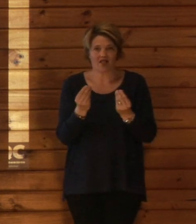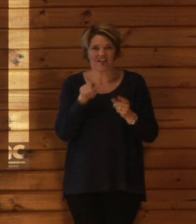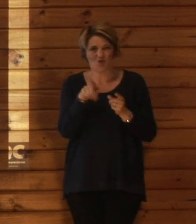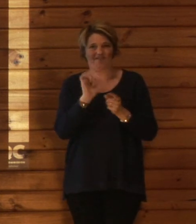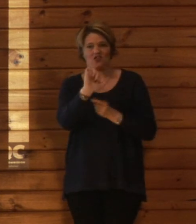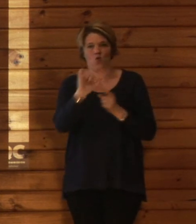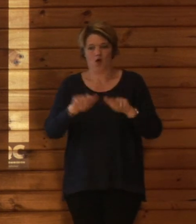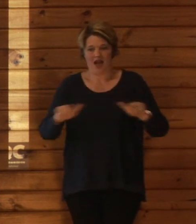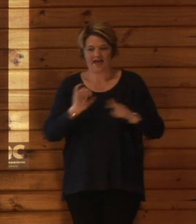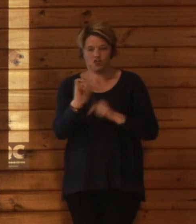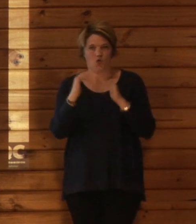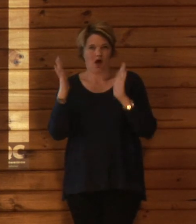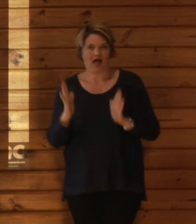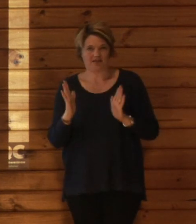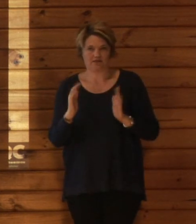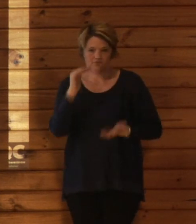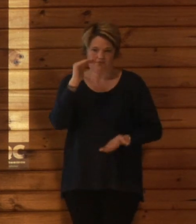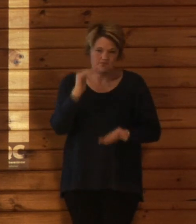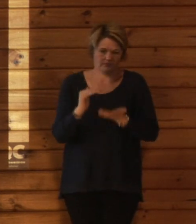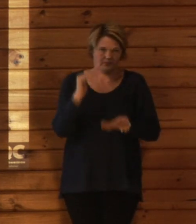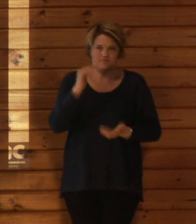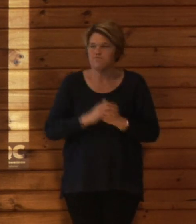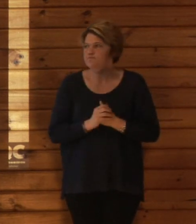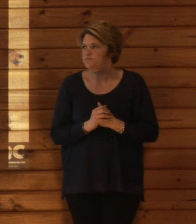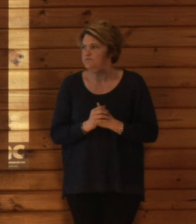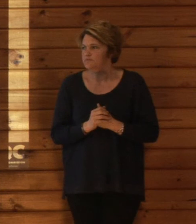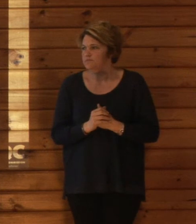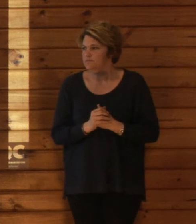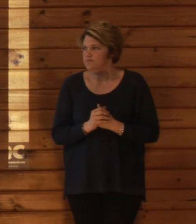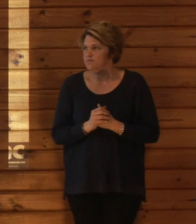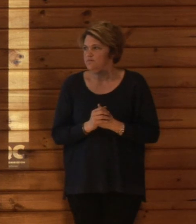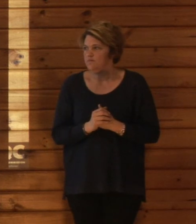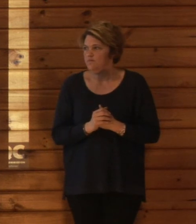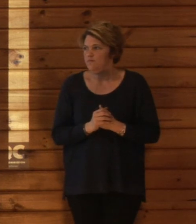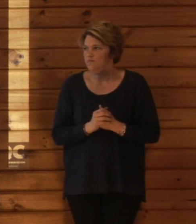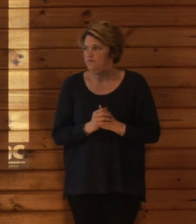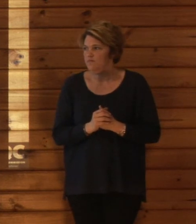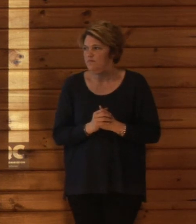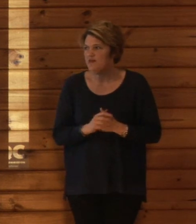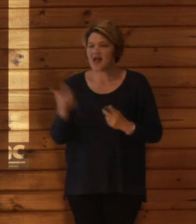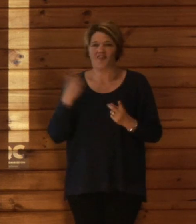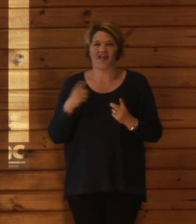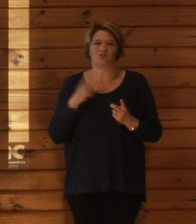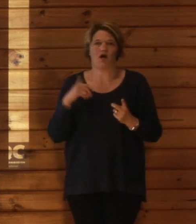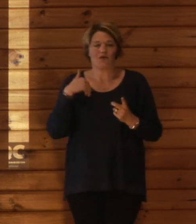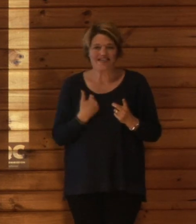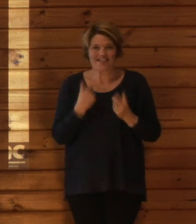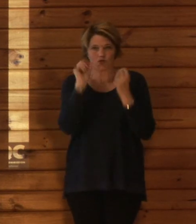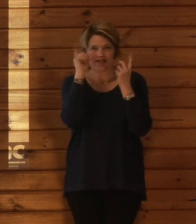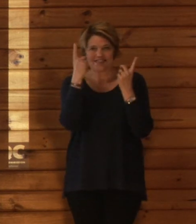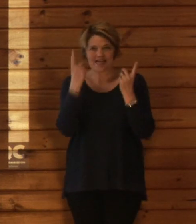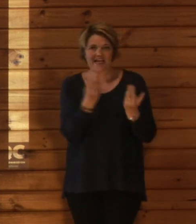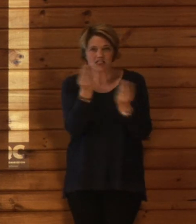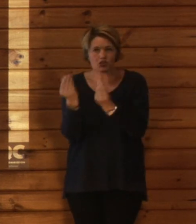zone. And so that's why we need to understand really well the soil profile in each area when we're assessing whether or not ILV land